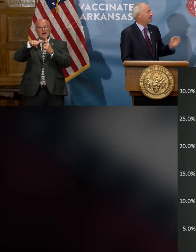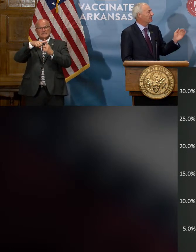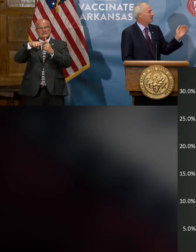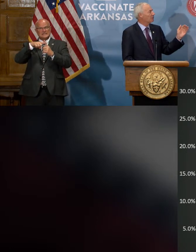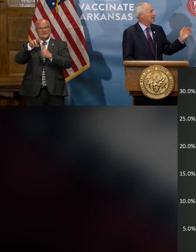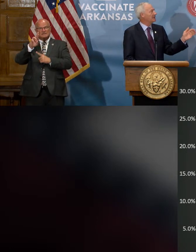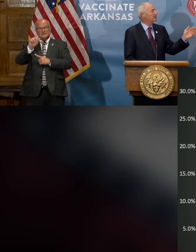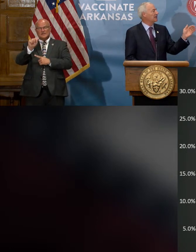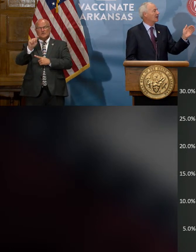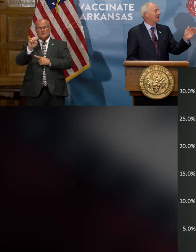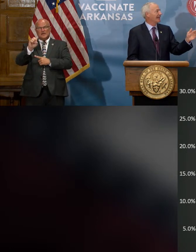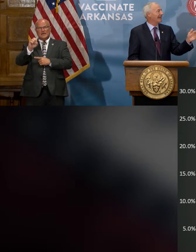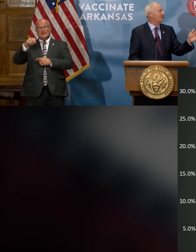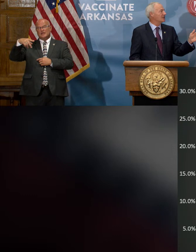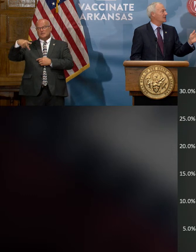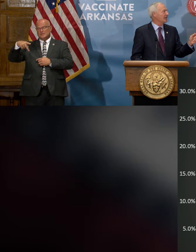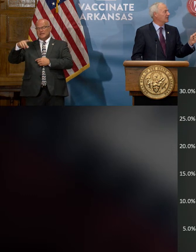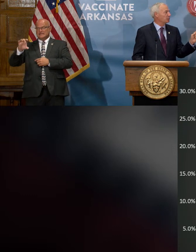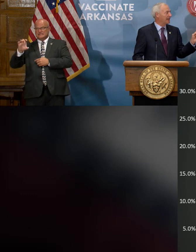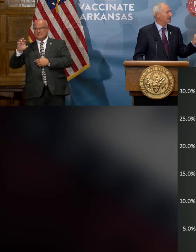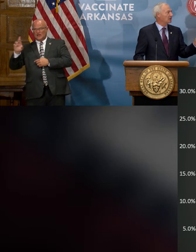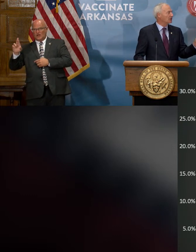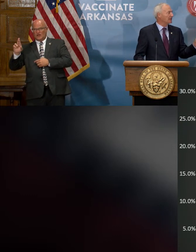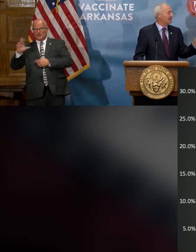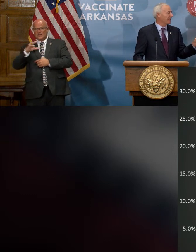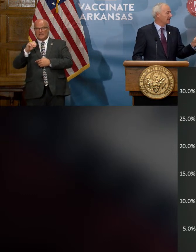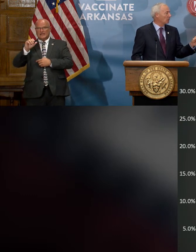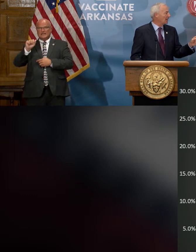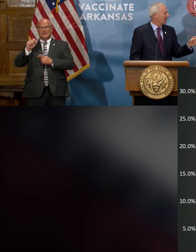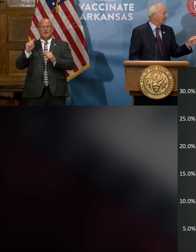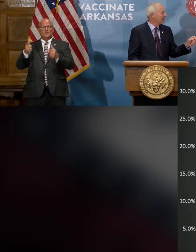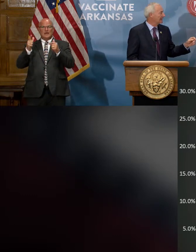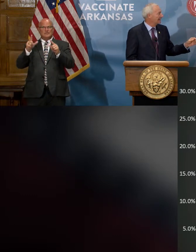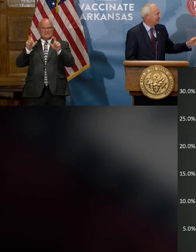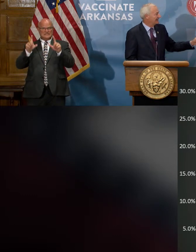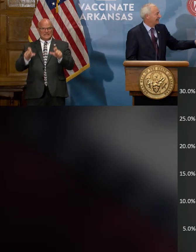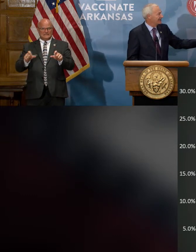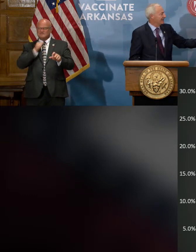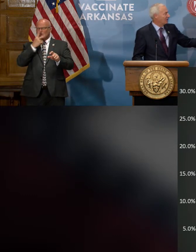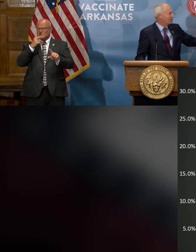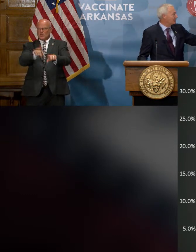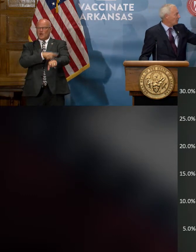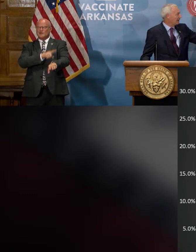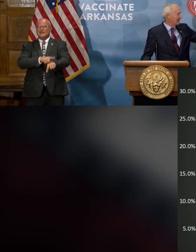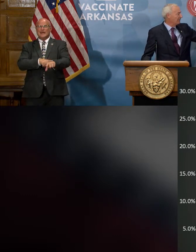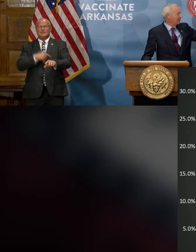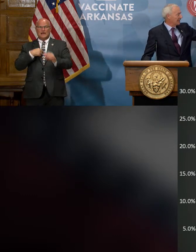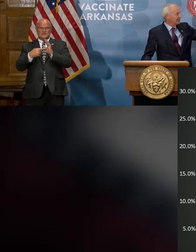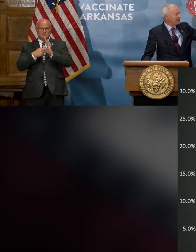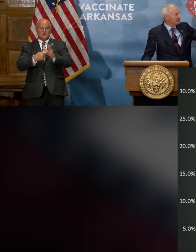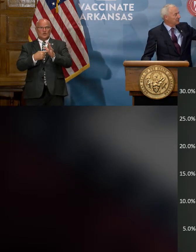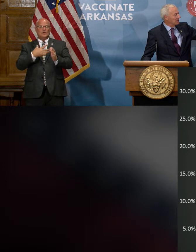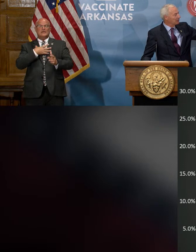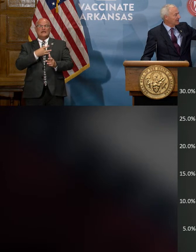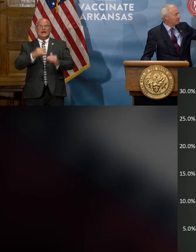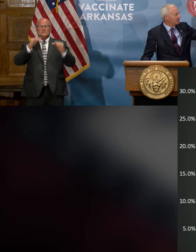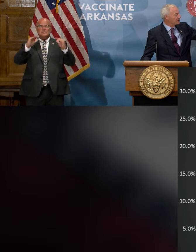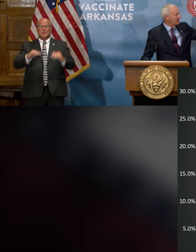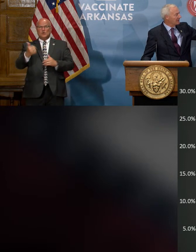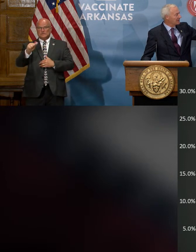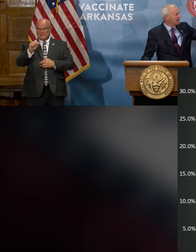positivity rate for both PCR and antigen tests. We haven't looked at that in a while, and as I've always pointed out, we'd like to get it